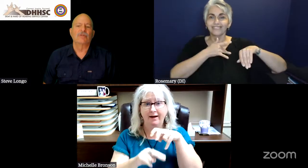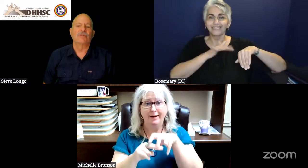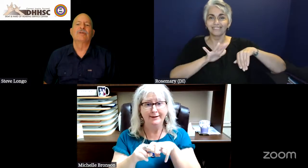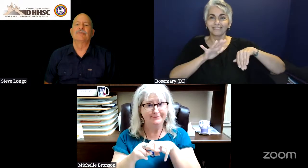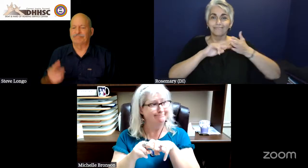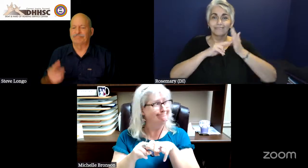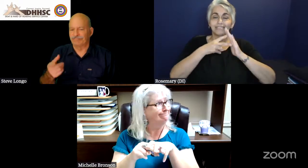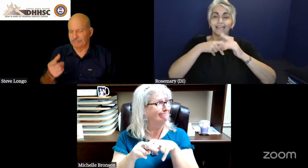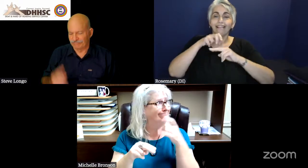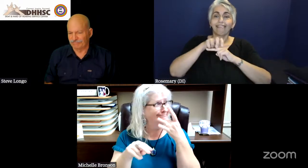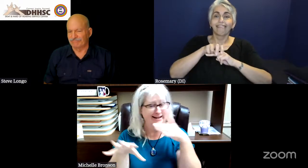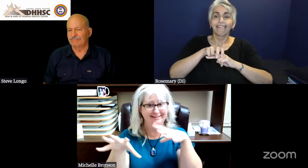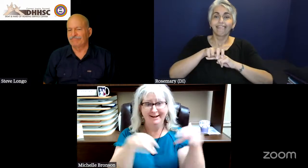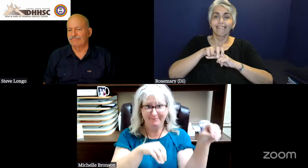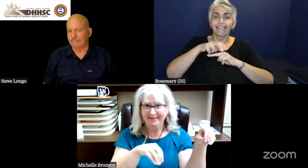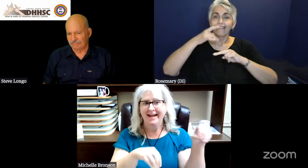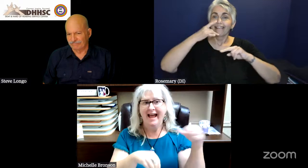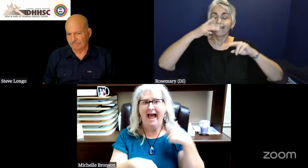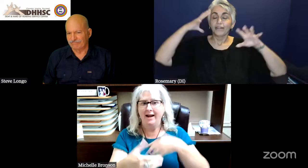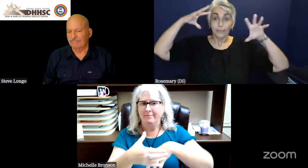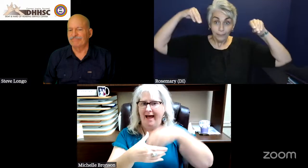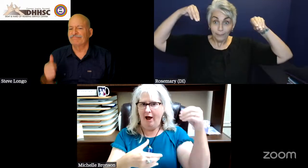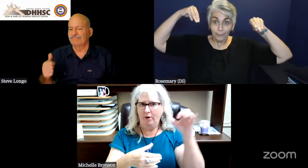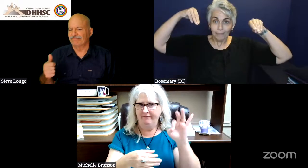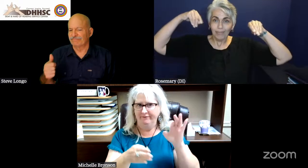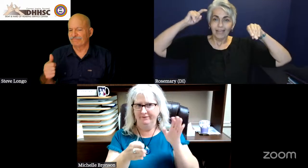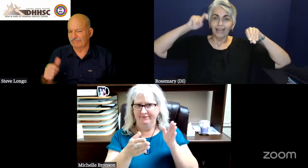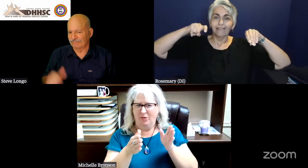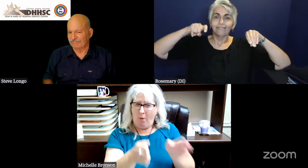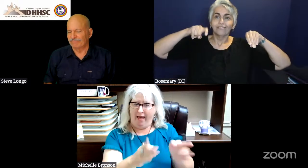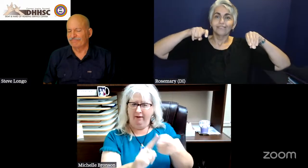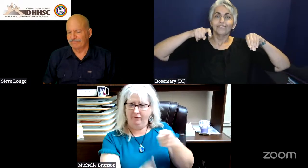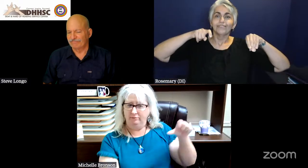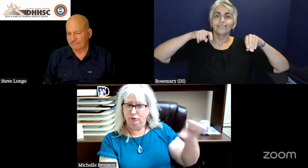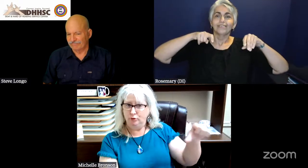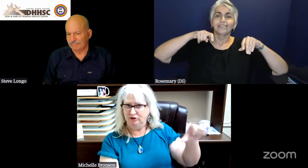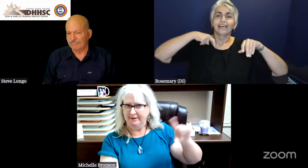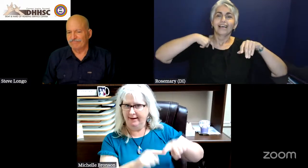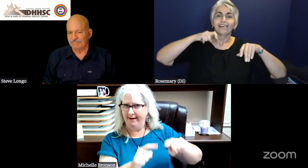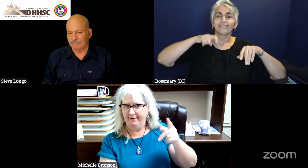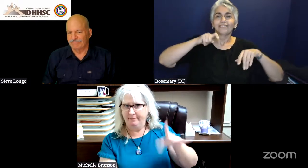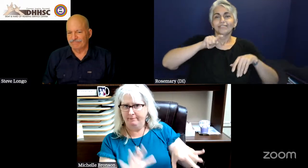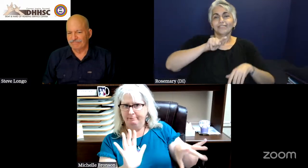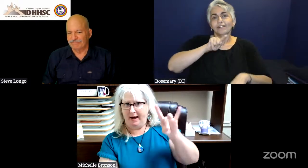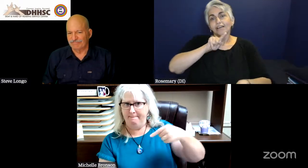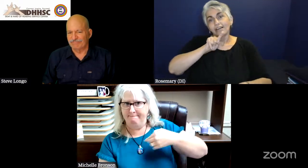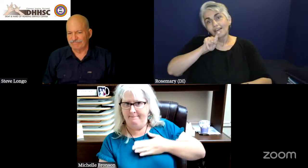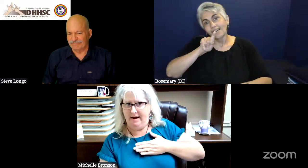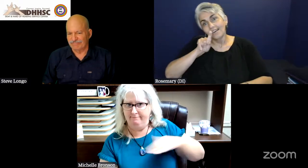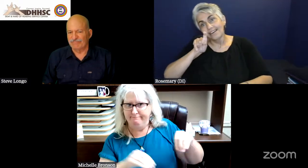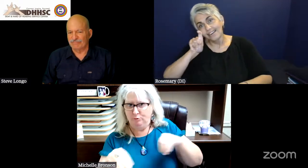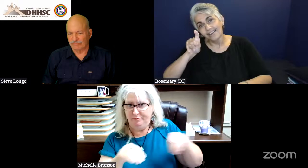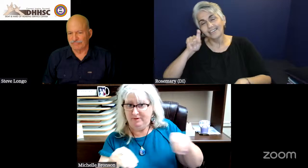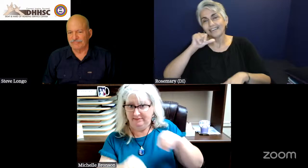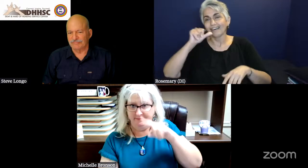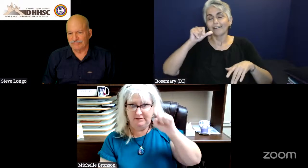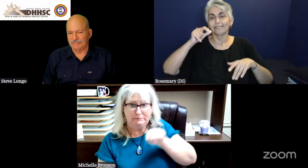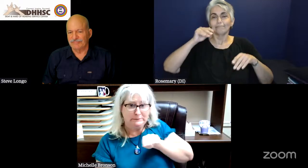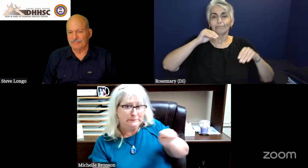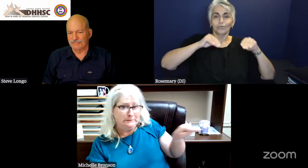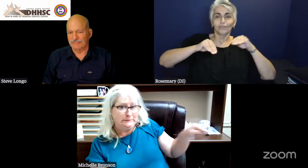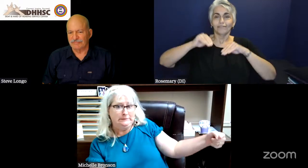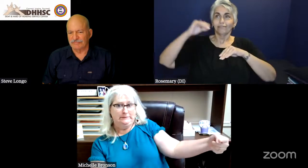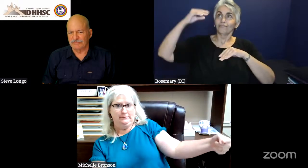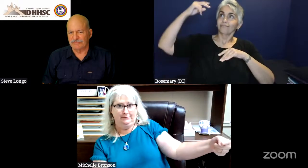that is motion sensitive. So if I sit quietly, the lights turn themselves off because I'm out of the way for